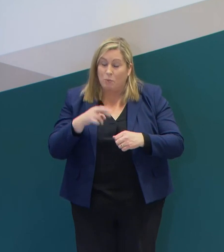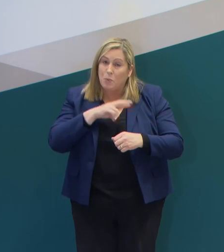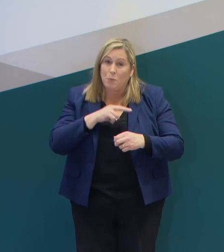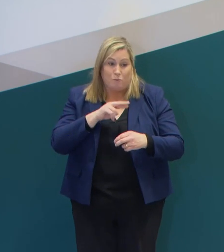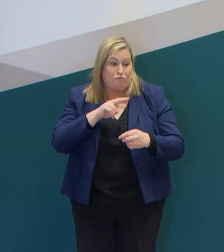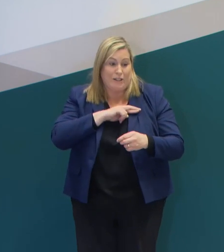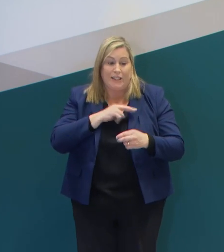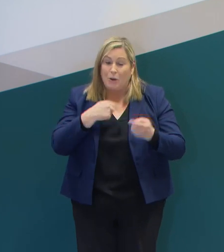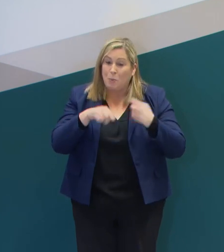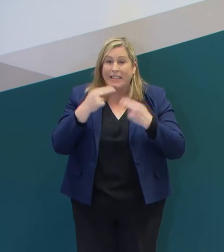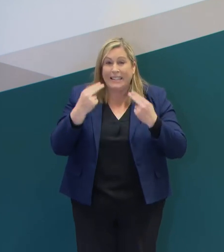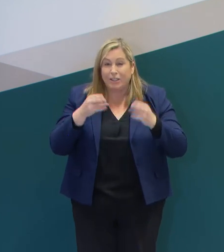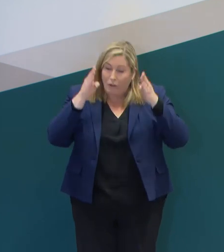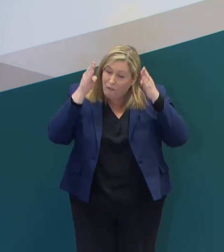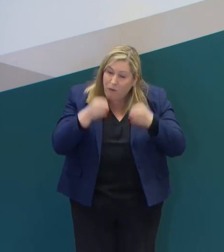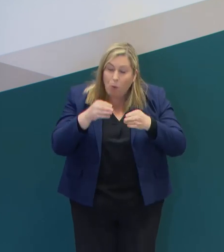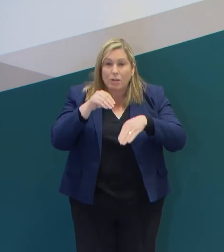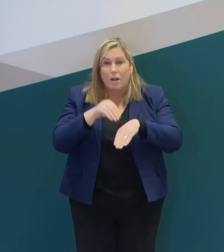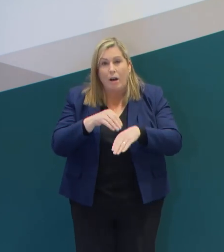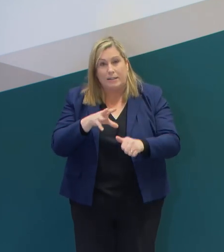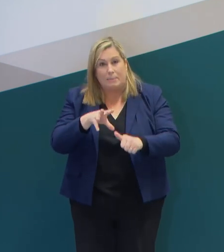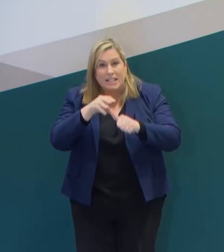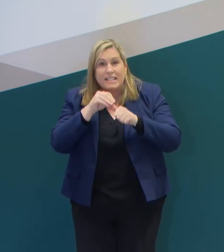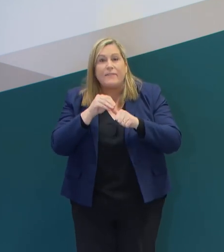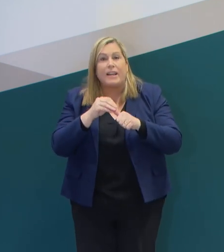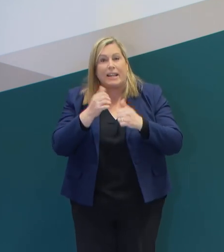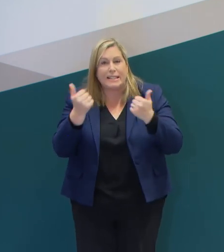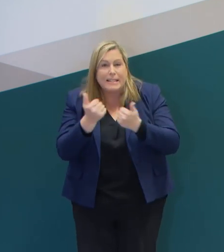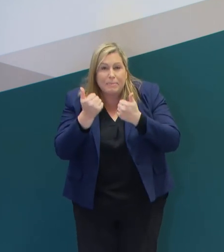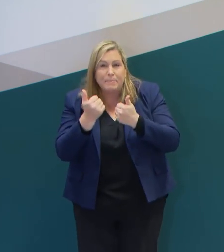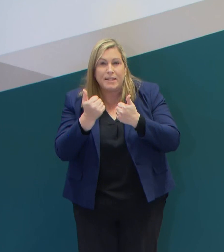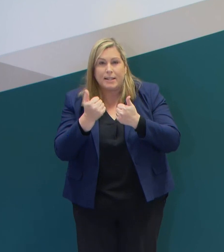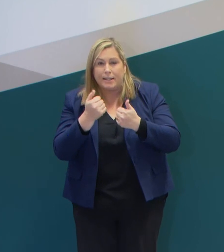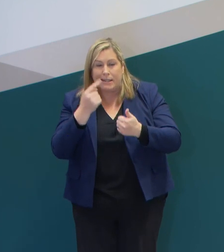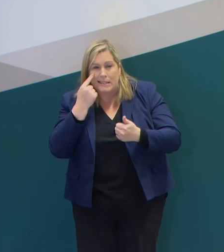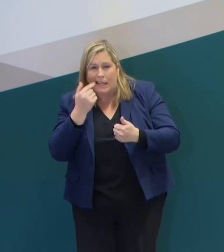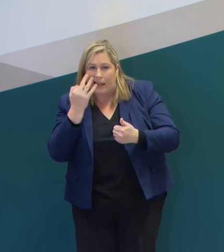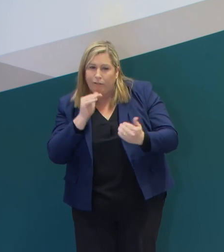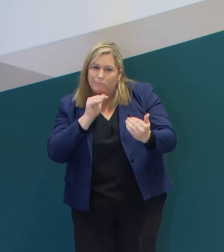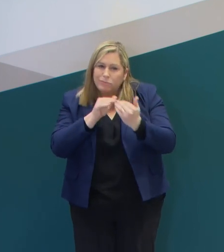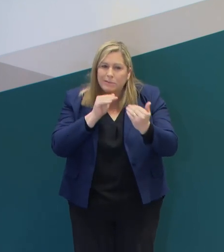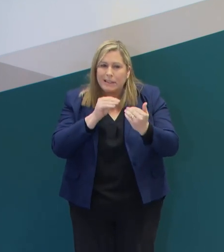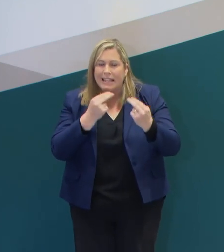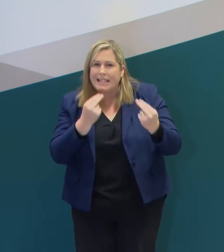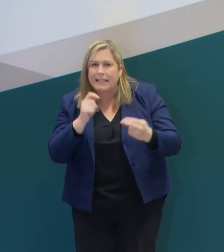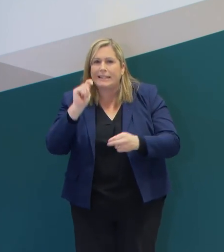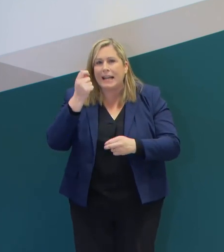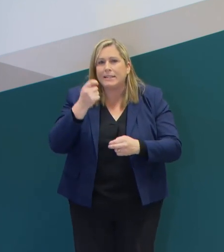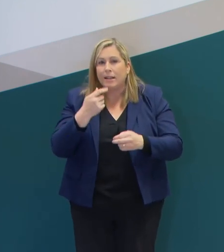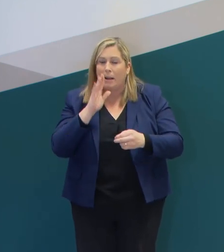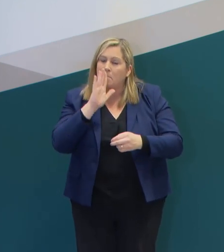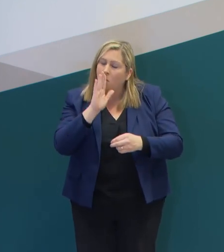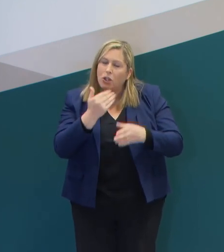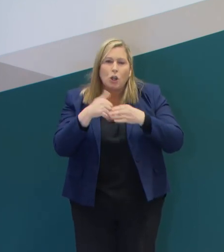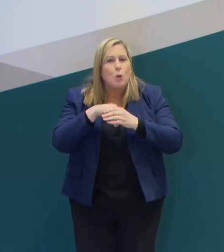to focus the testing more on a smaller number of symptoms that in particular include fever and